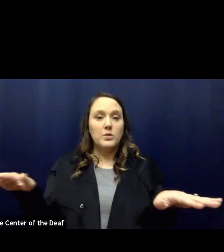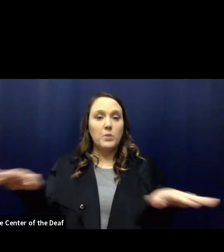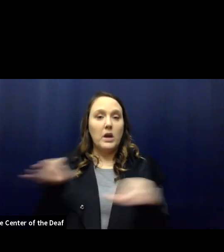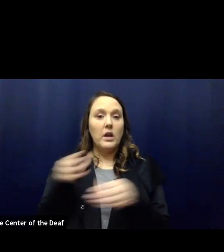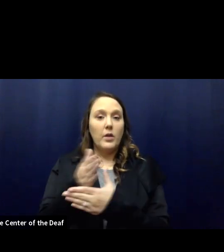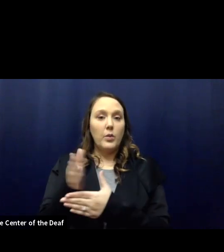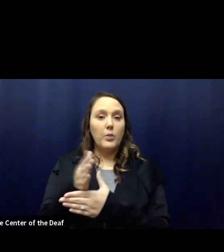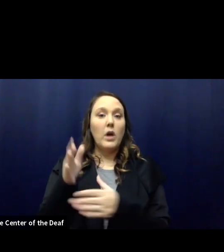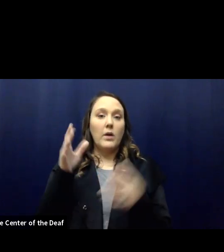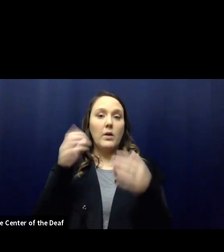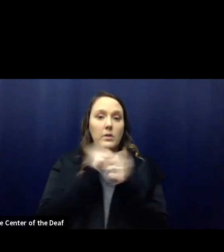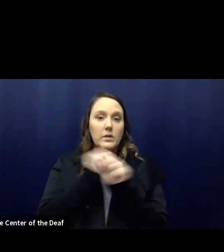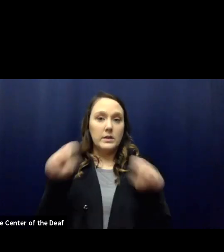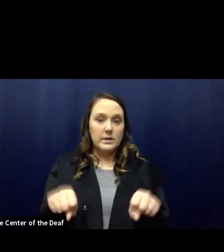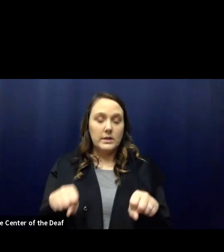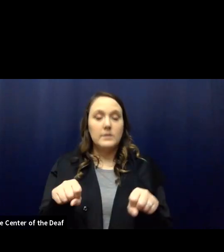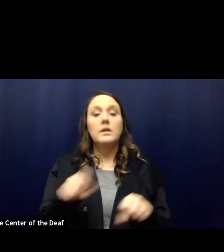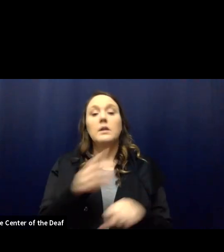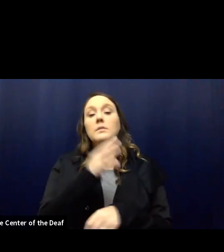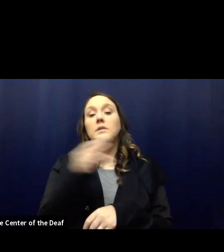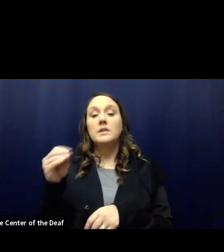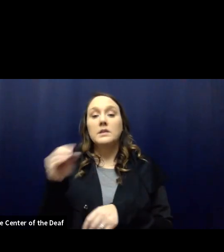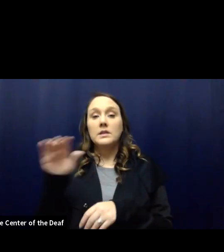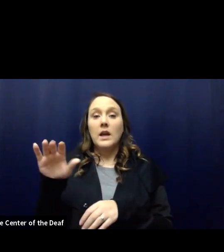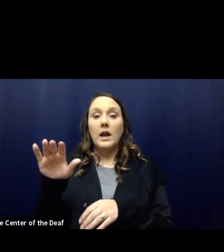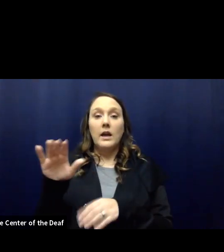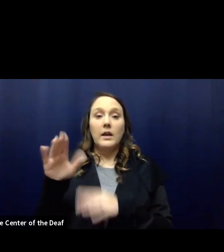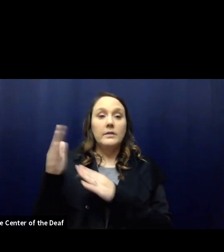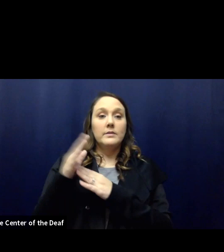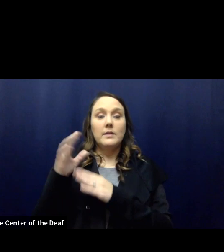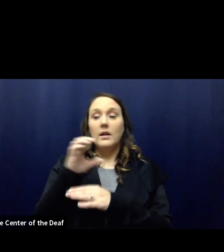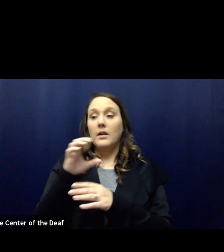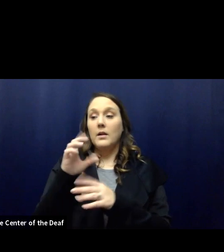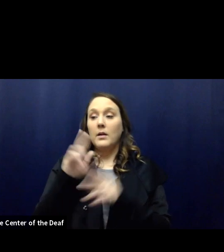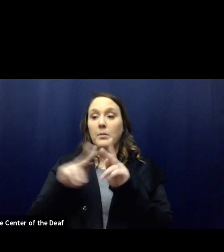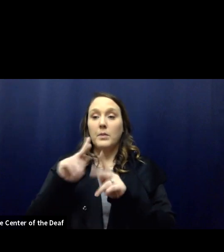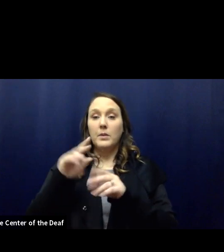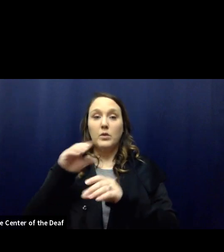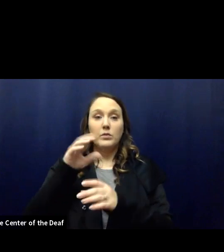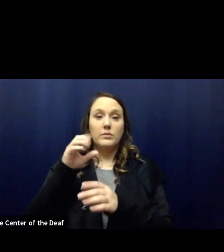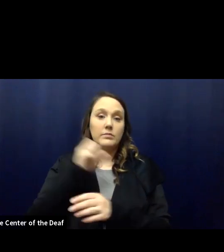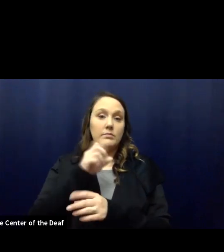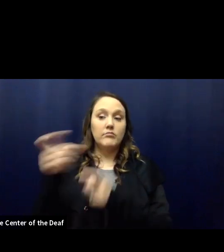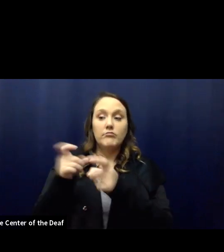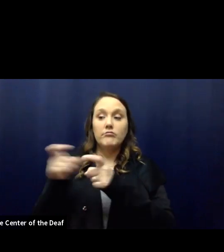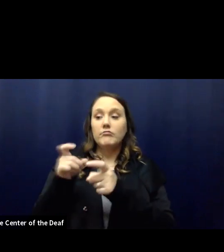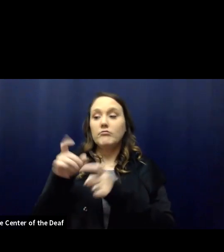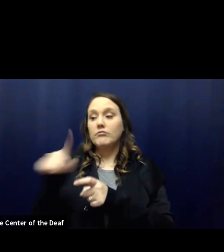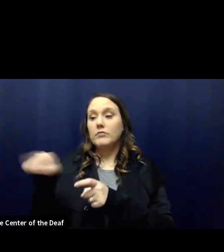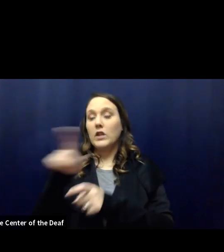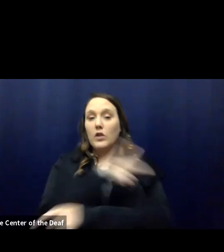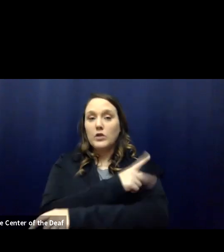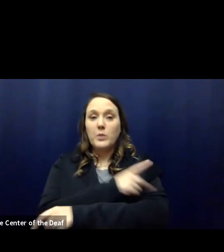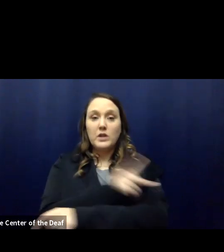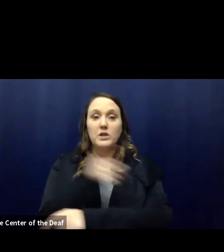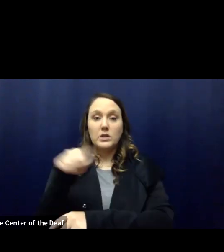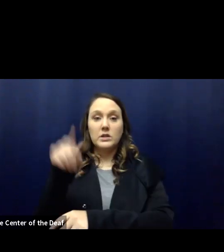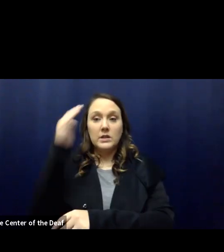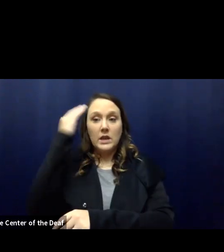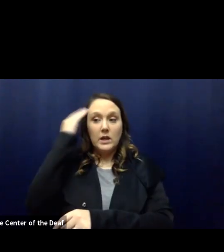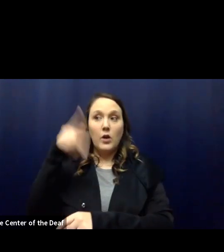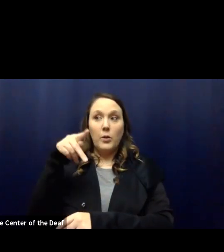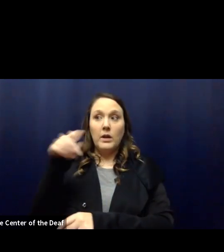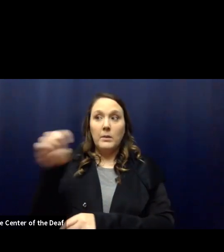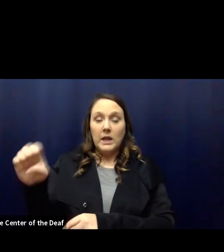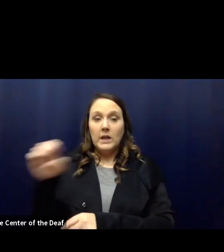the systems and to put people in charge of staffing those patients that are familiar with the wearing of PPE